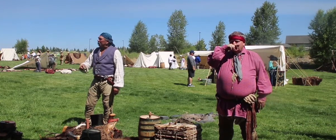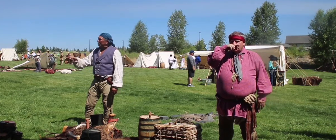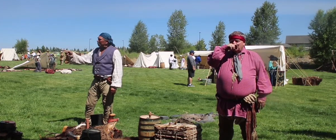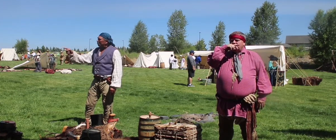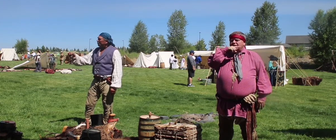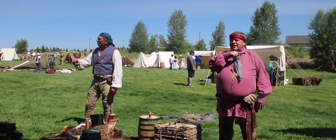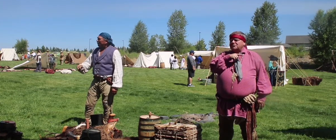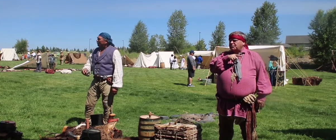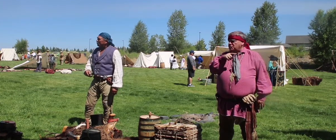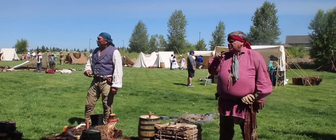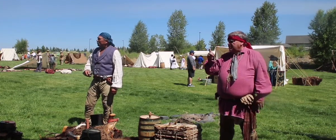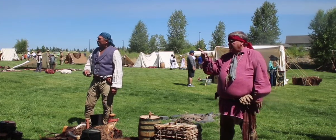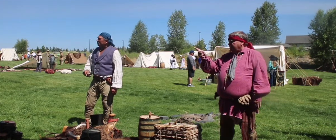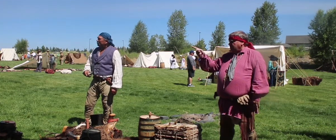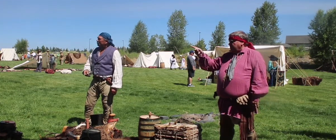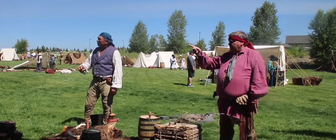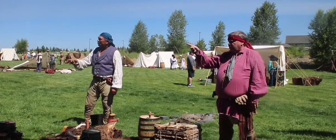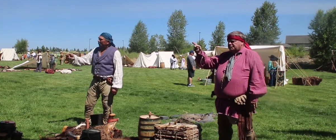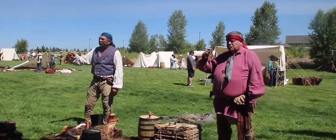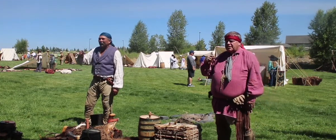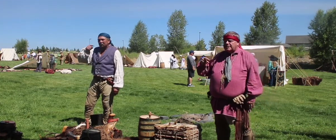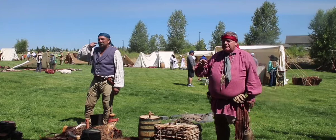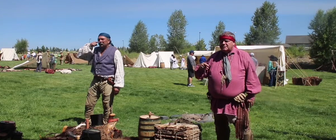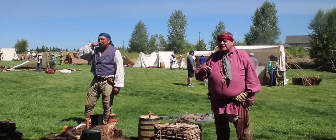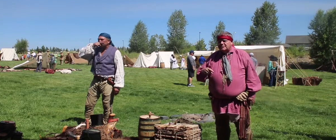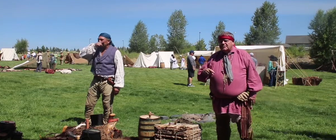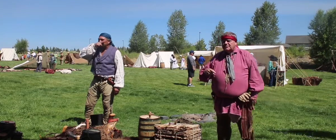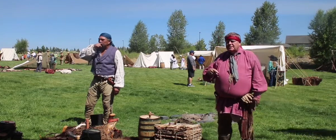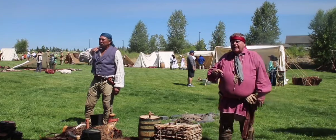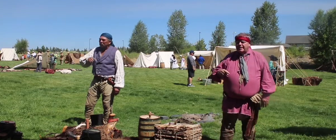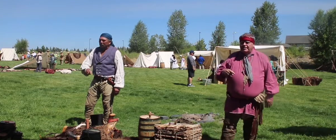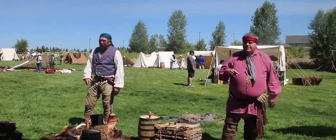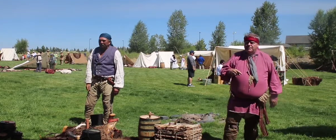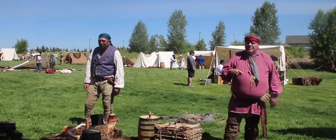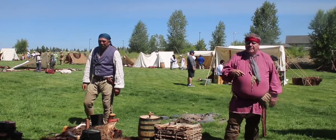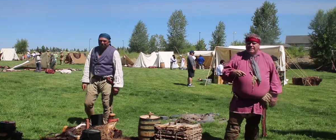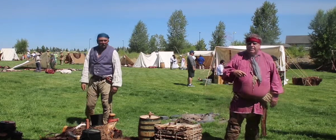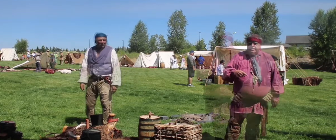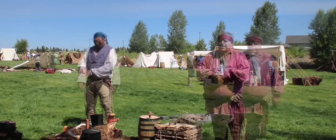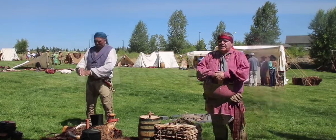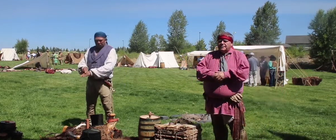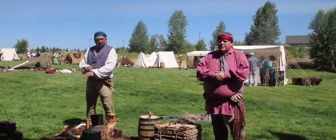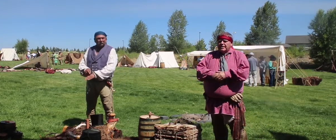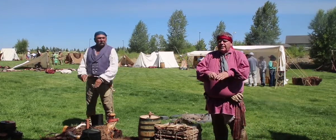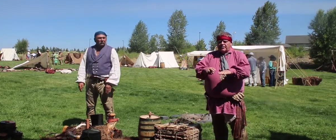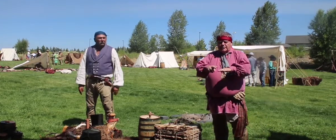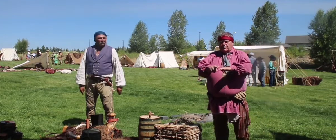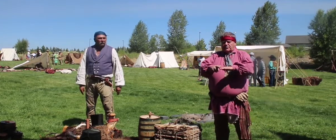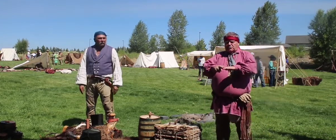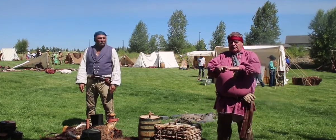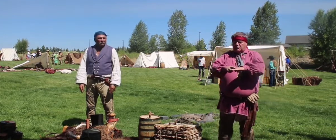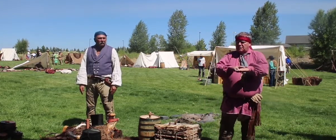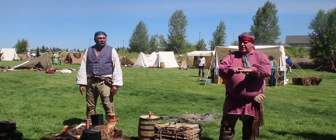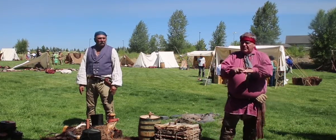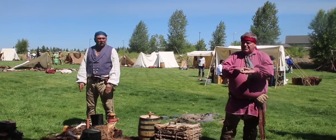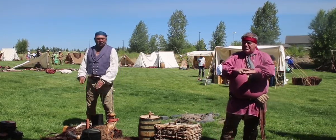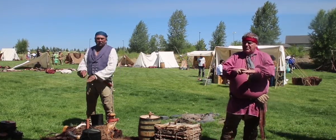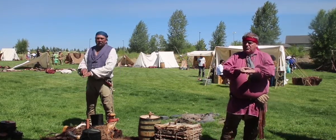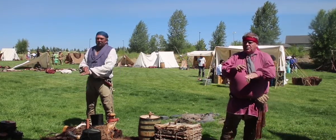would be the Nez Perce, would be Nez Perce Indians. Okay? And then there's other ones like this would be